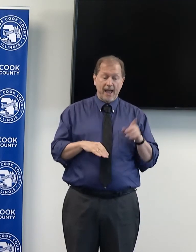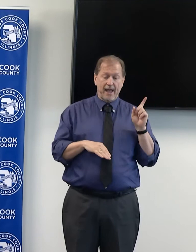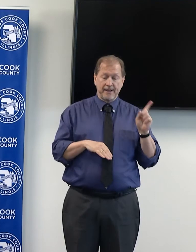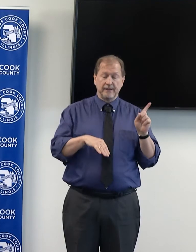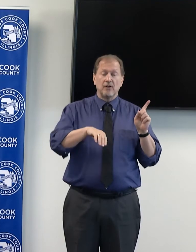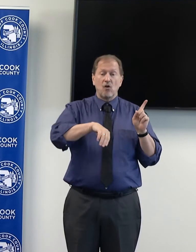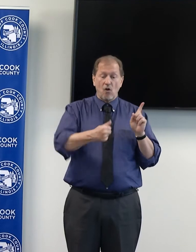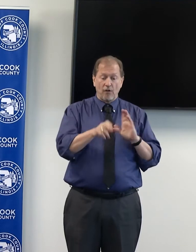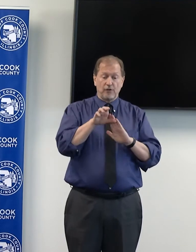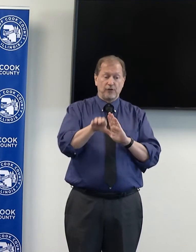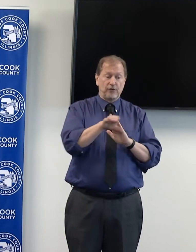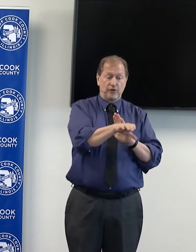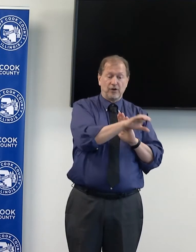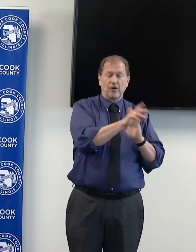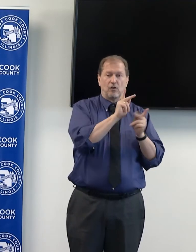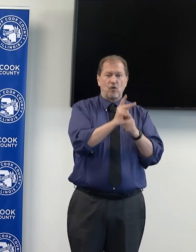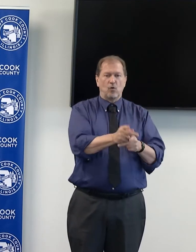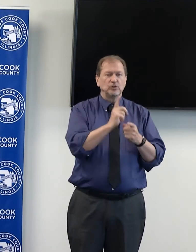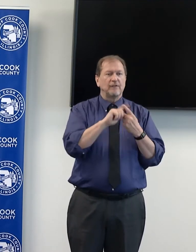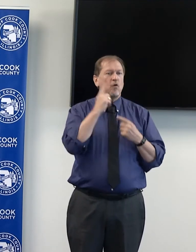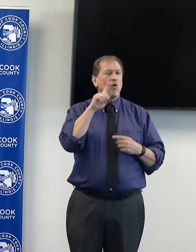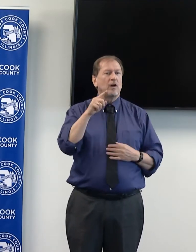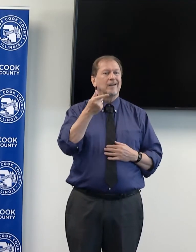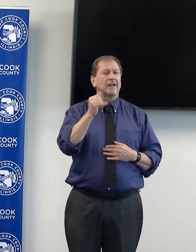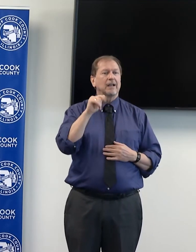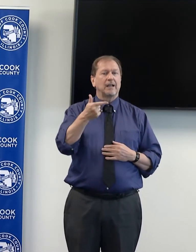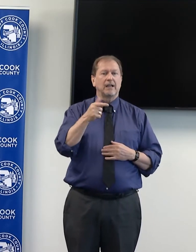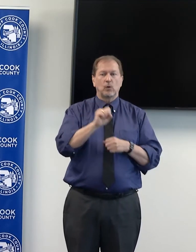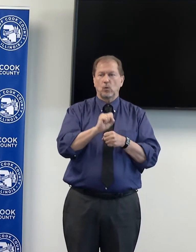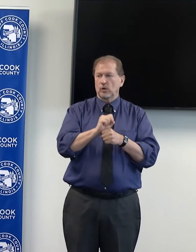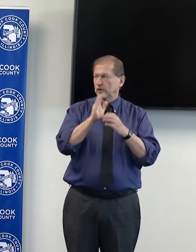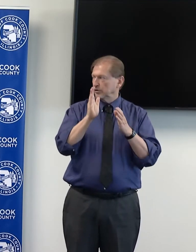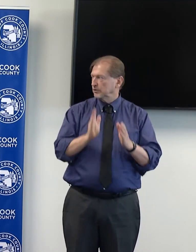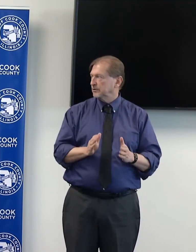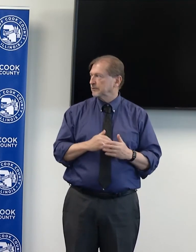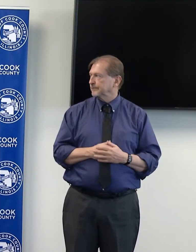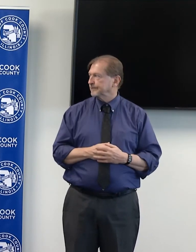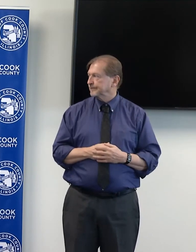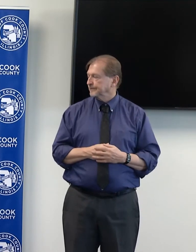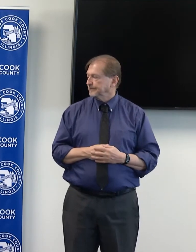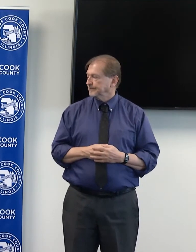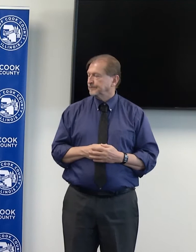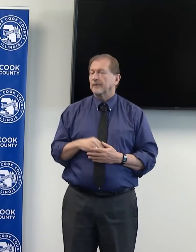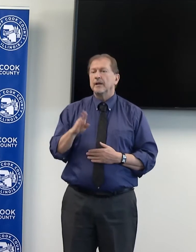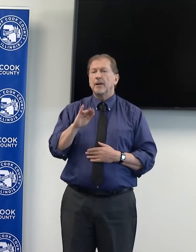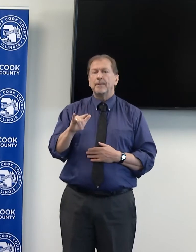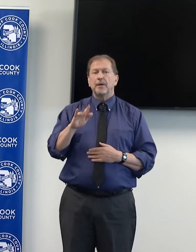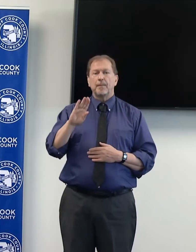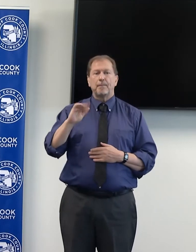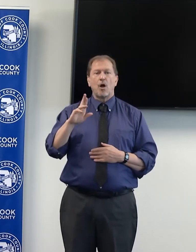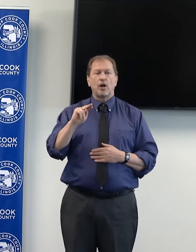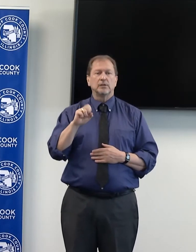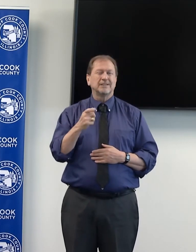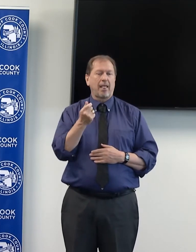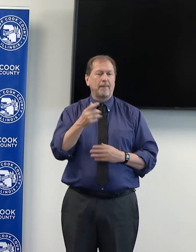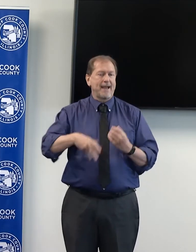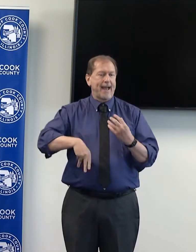5-year, zero-interest loans. Bill wanted to follow up on that. All right. Bill Barnes had one further